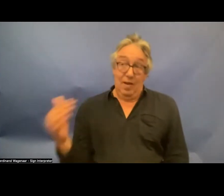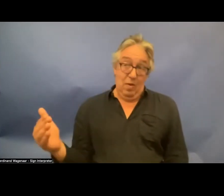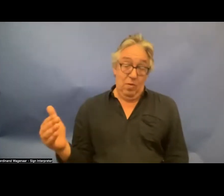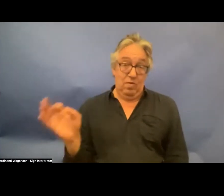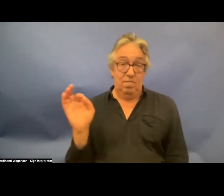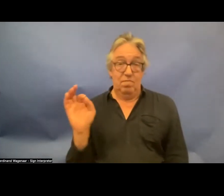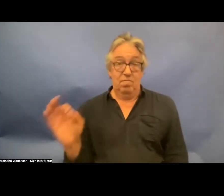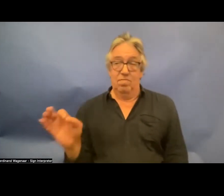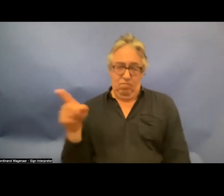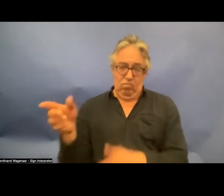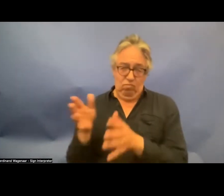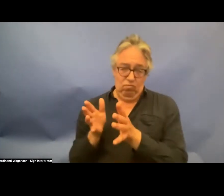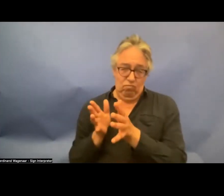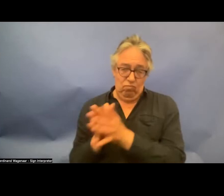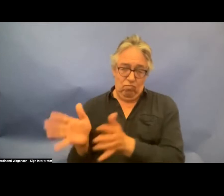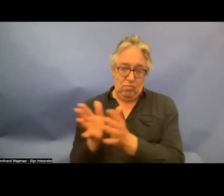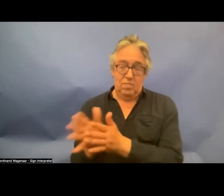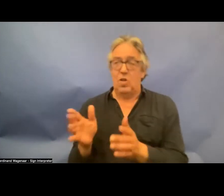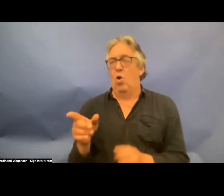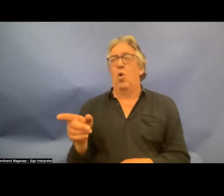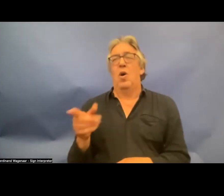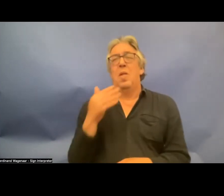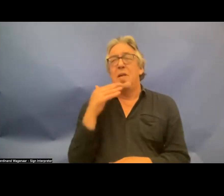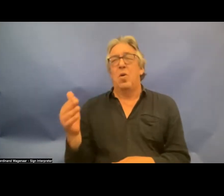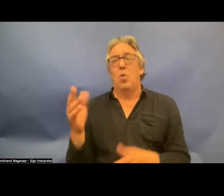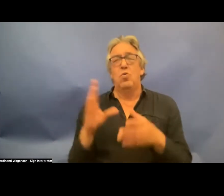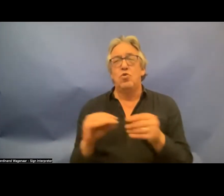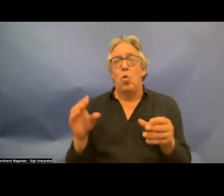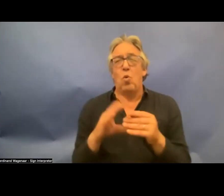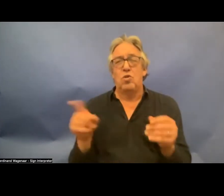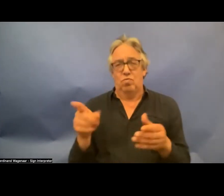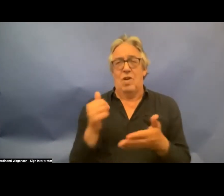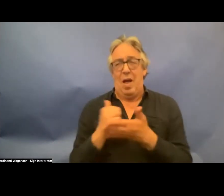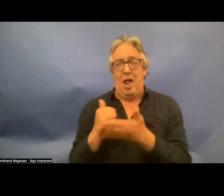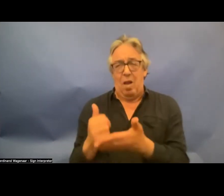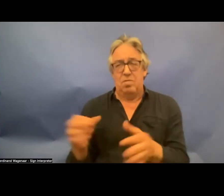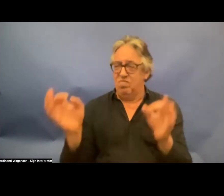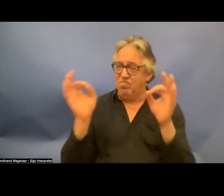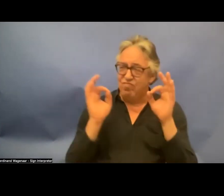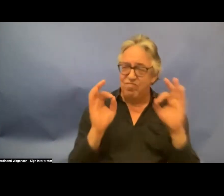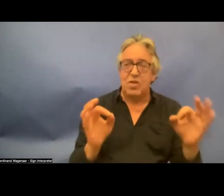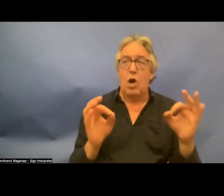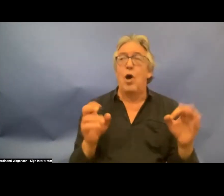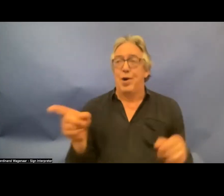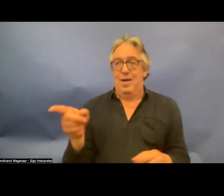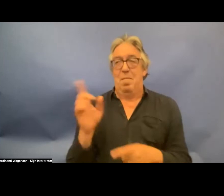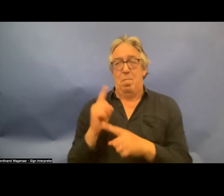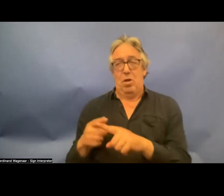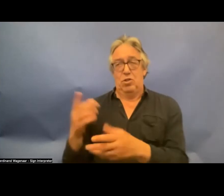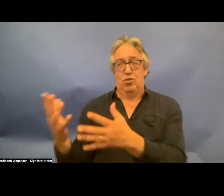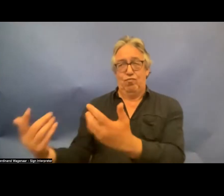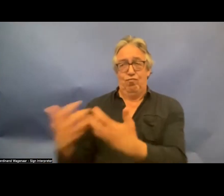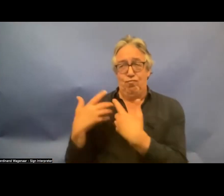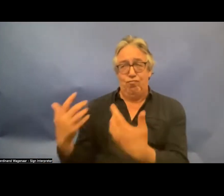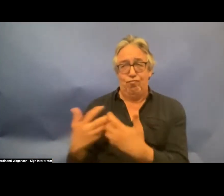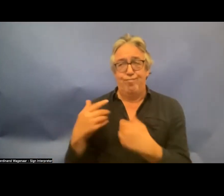good example of the people that you are helping, but also more stories about what's not working in this process. And from there, and